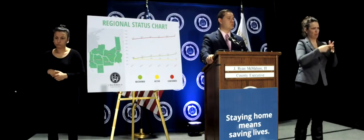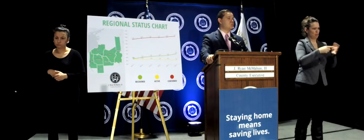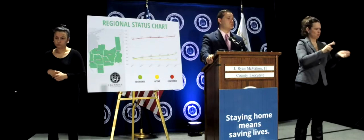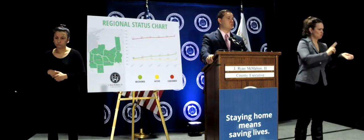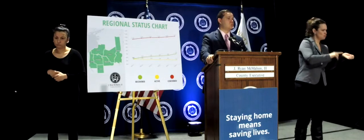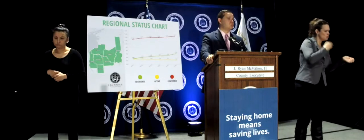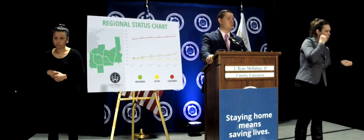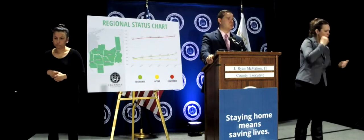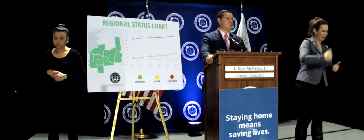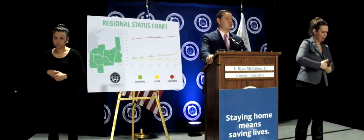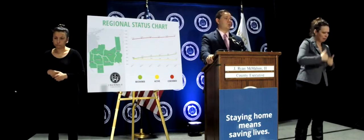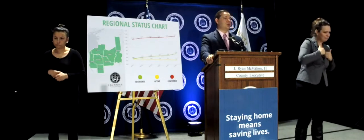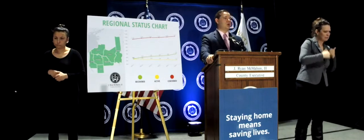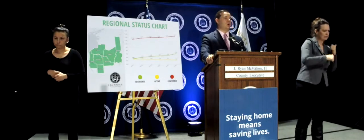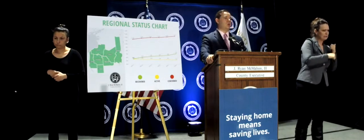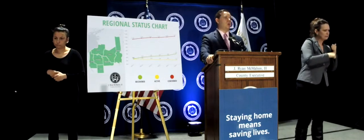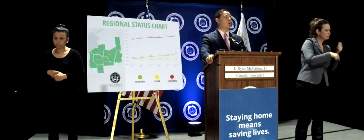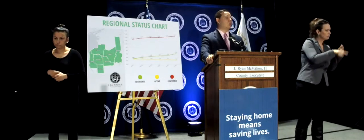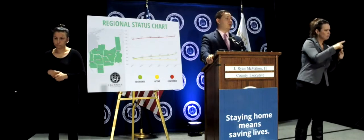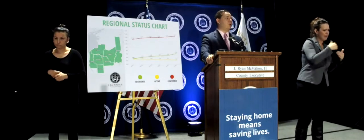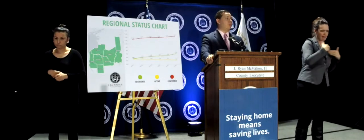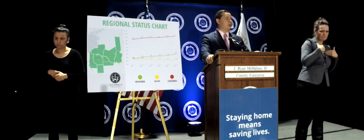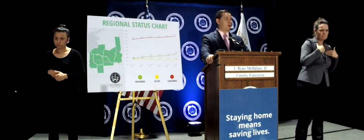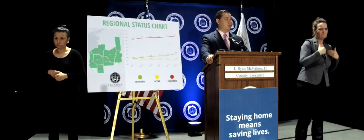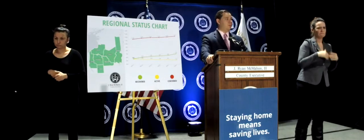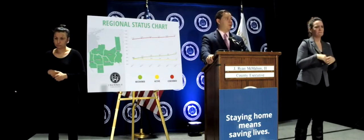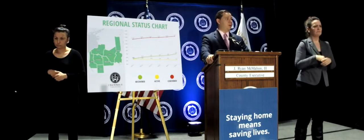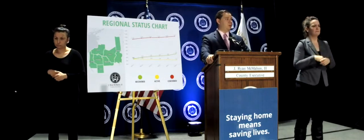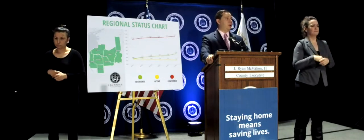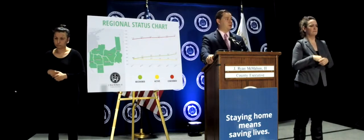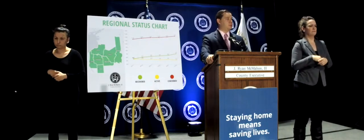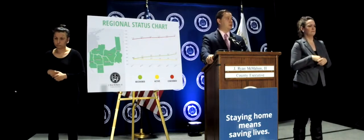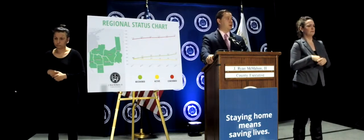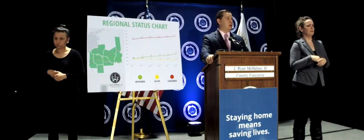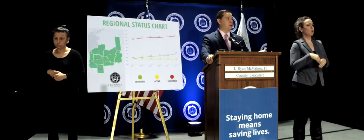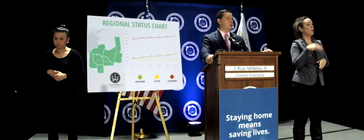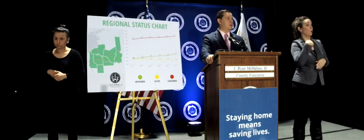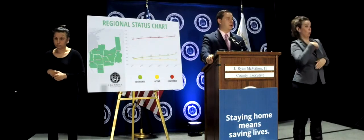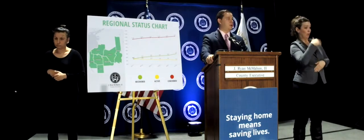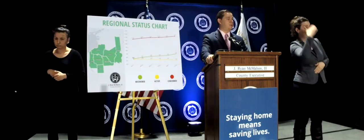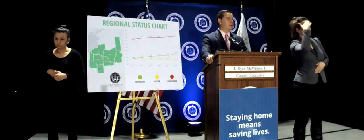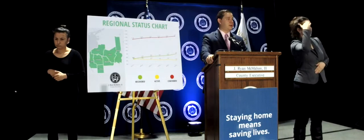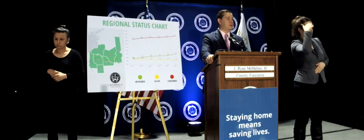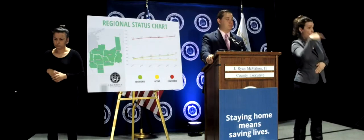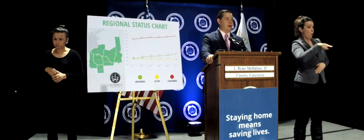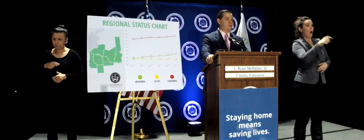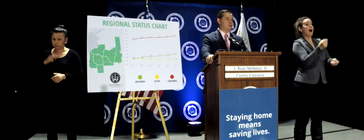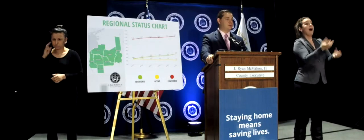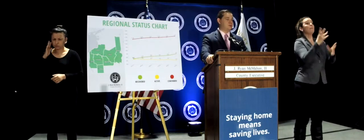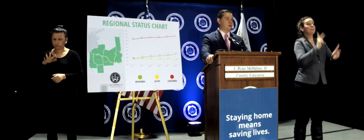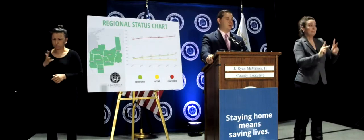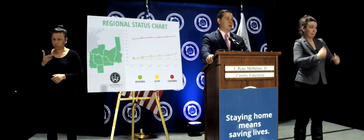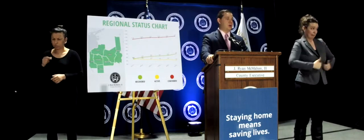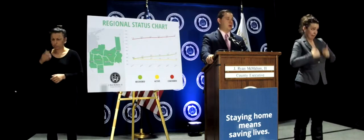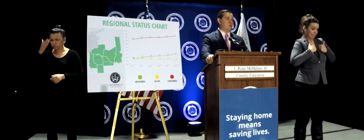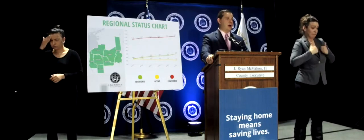care facilities? We know how many are in the building, right? That if tested